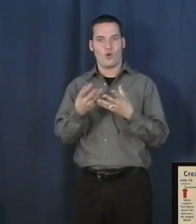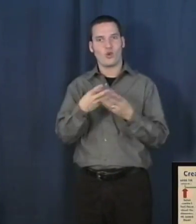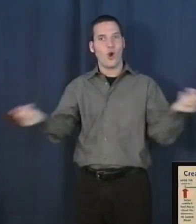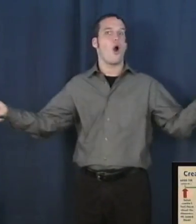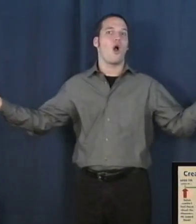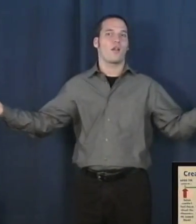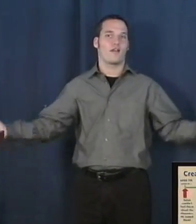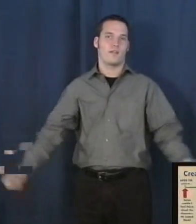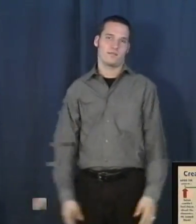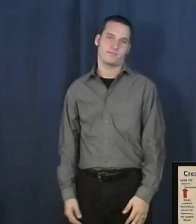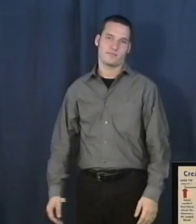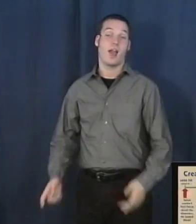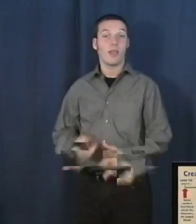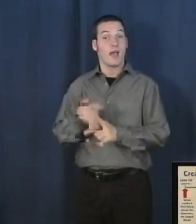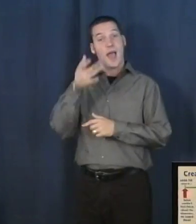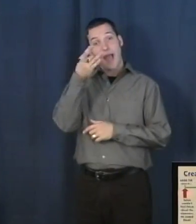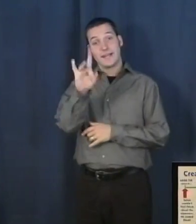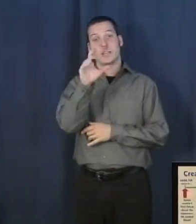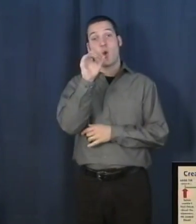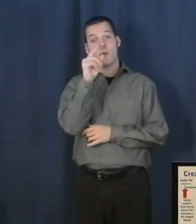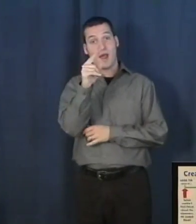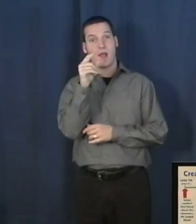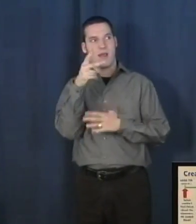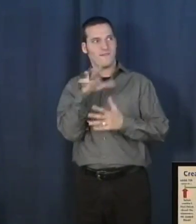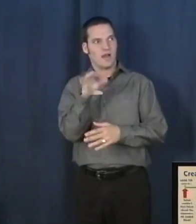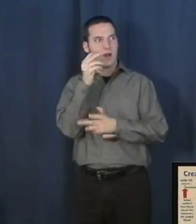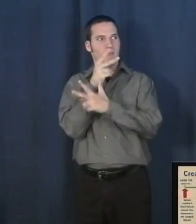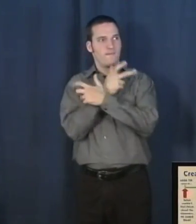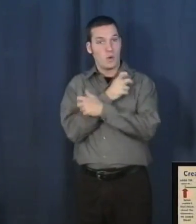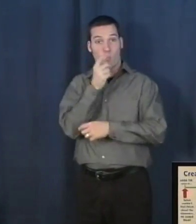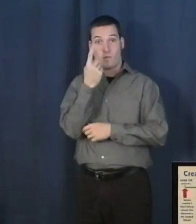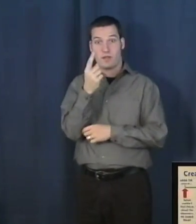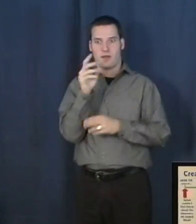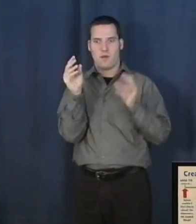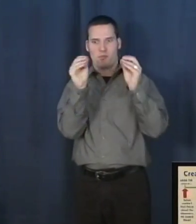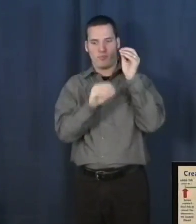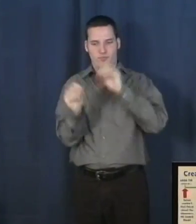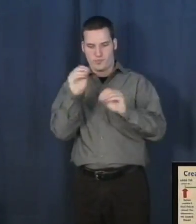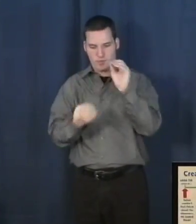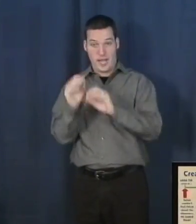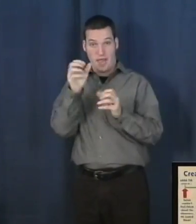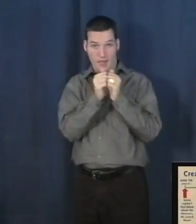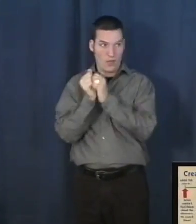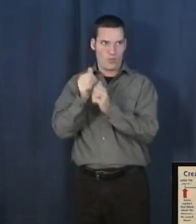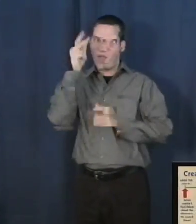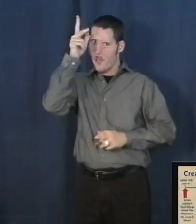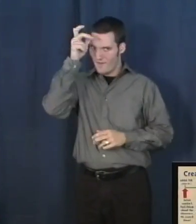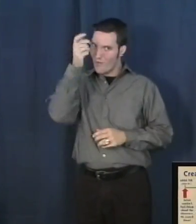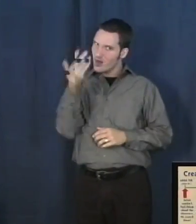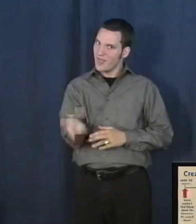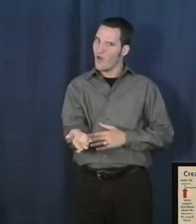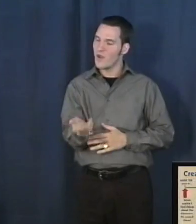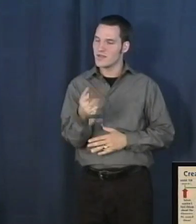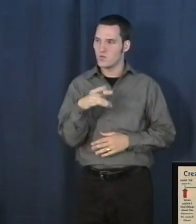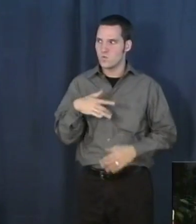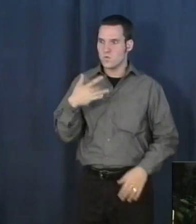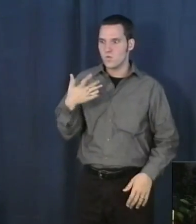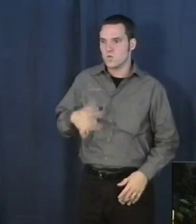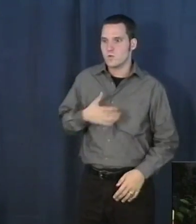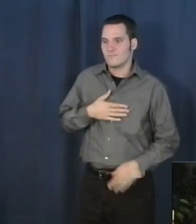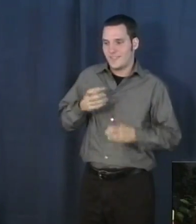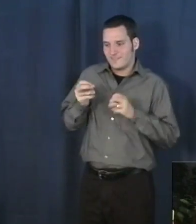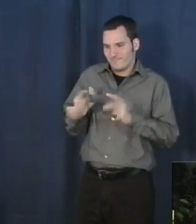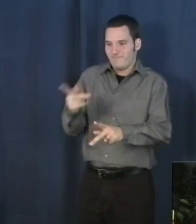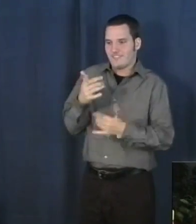Gone. And then in 1809, they found the bones and put one together. And the devil was there that day. Said, wow, here